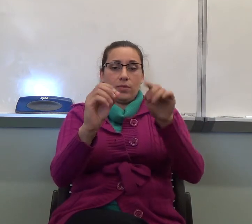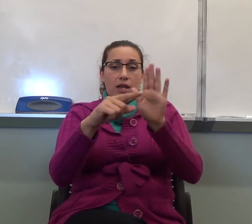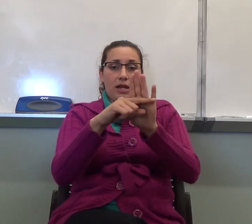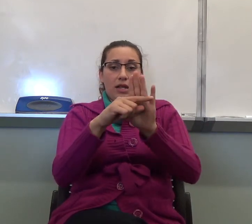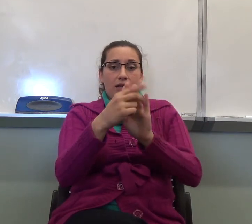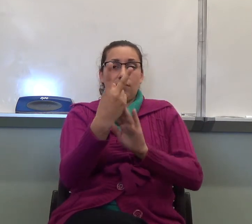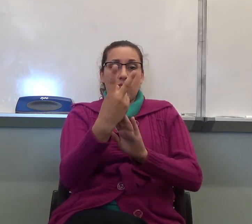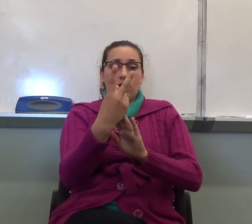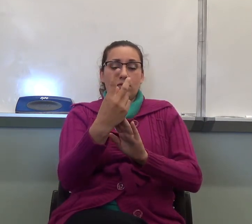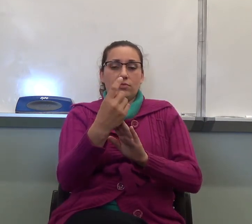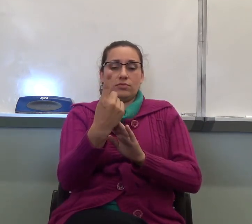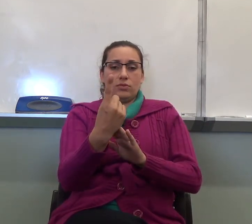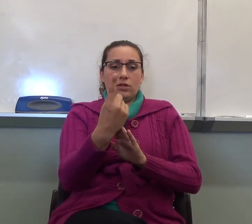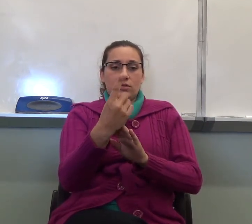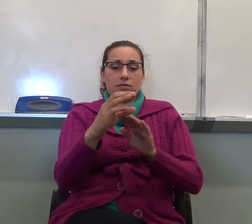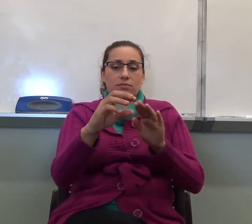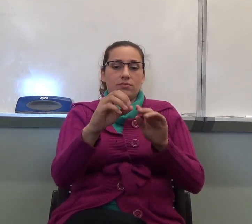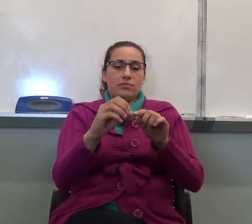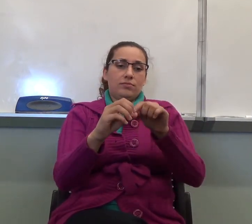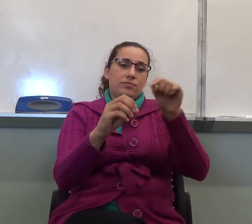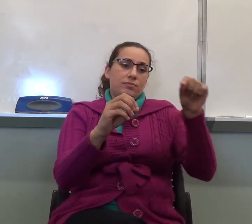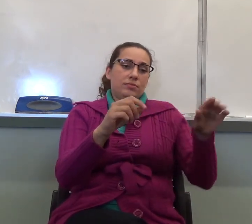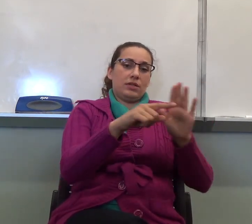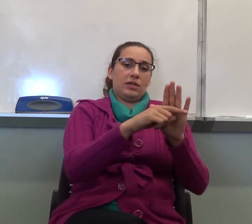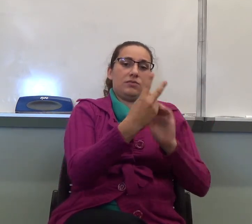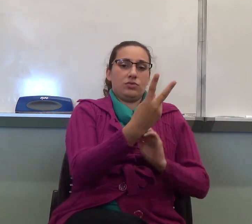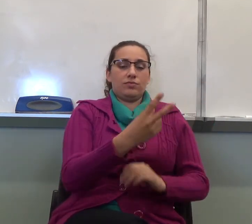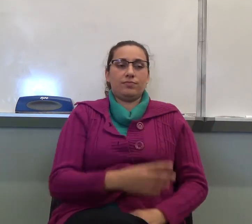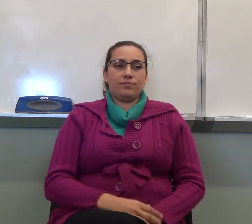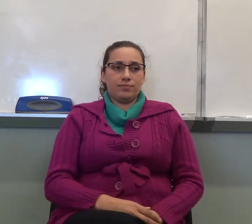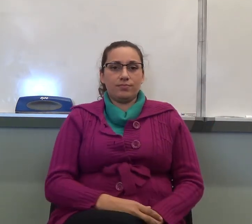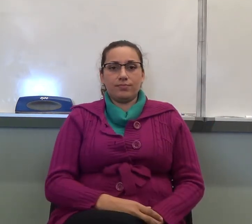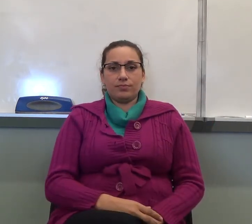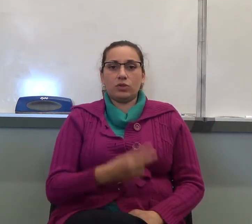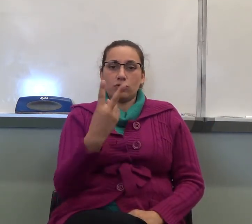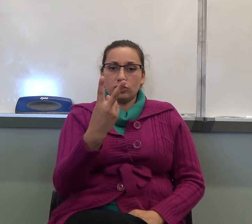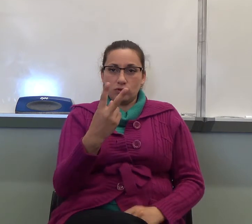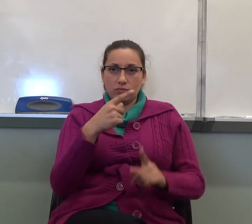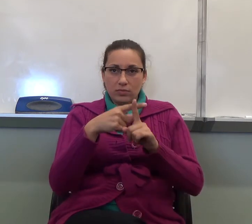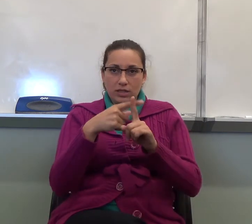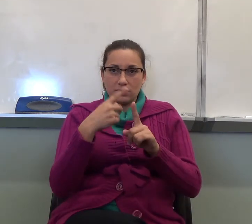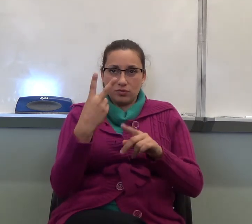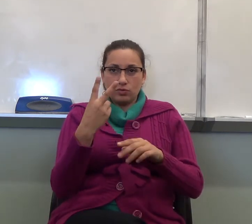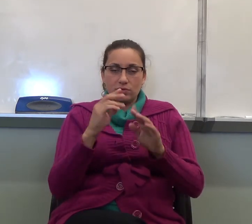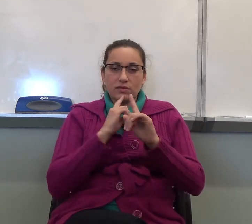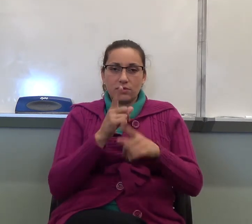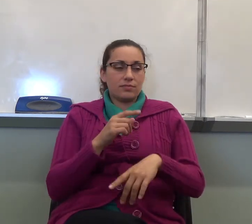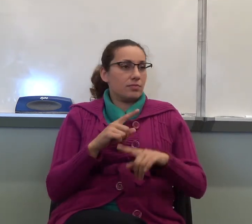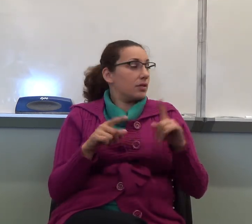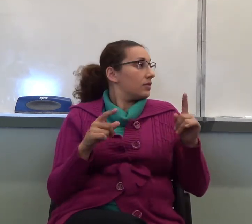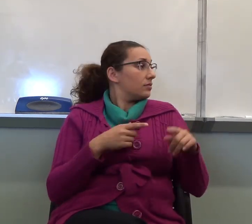All right, let us do some homework on this section. An introductory section, and we'll go more into it